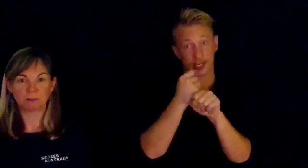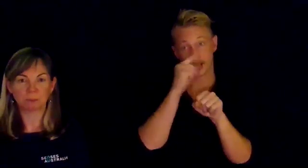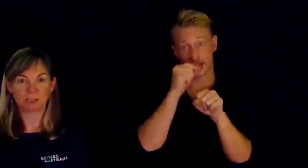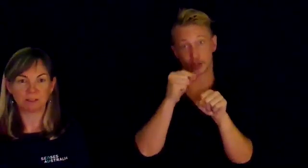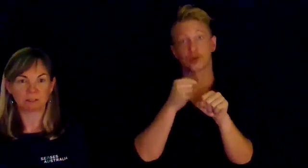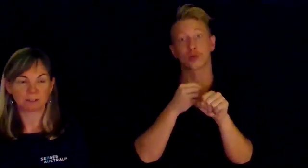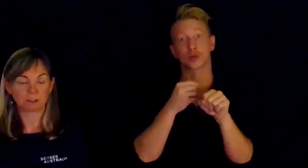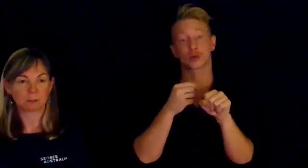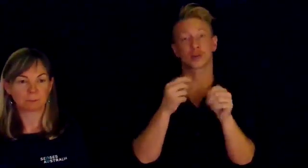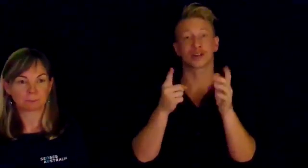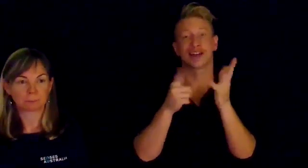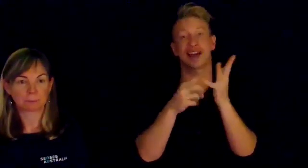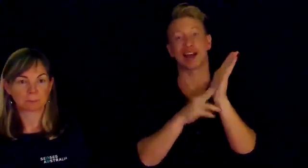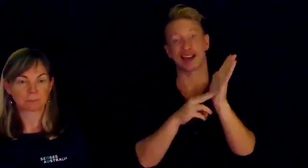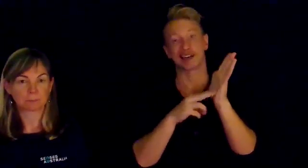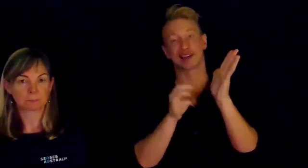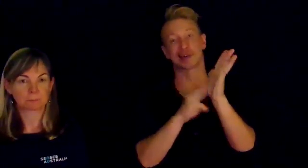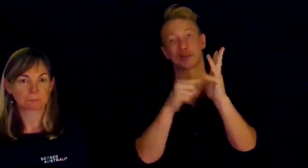unmute Wilma, please?